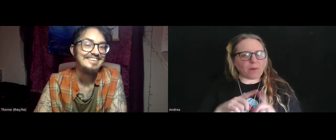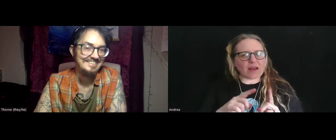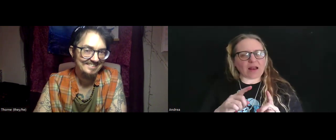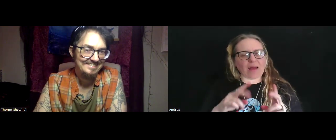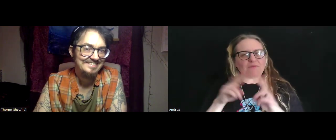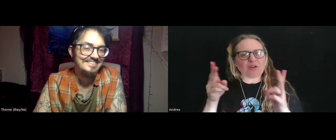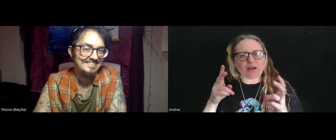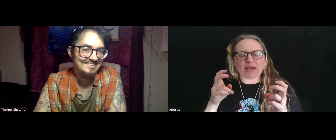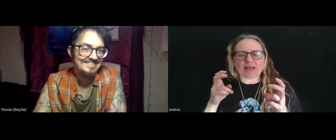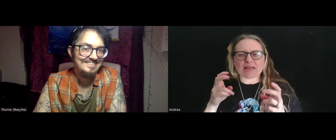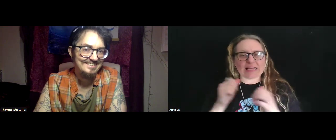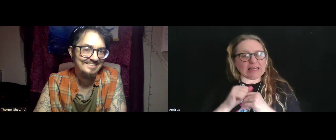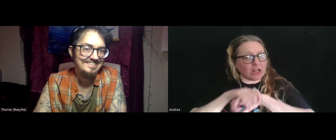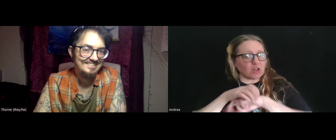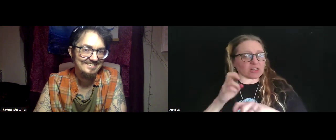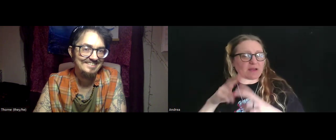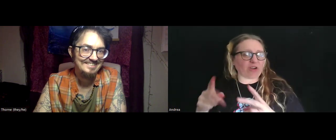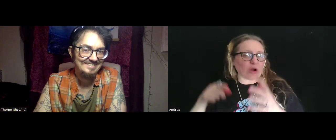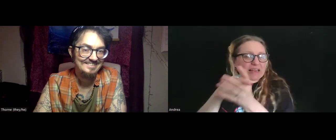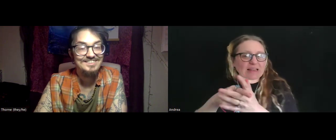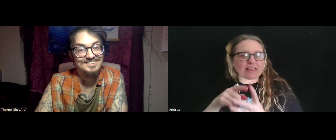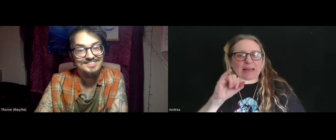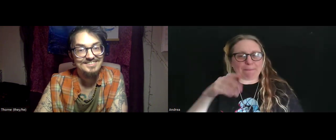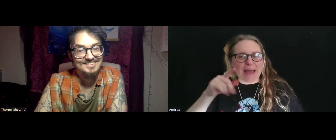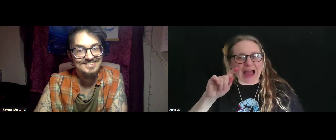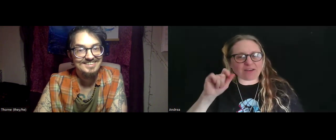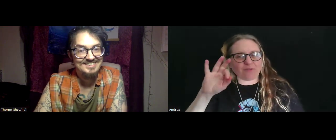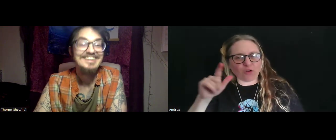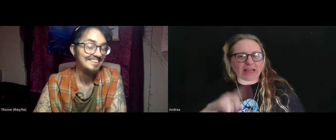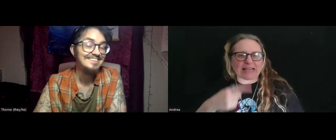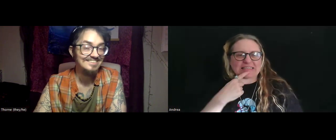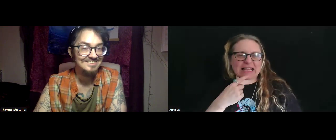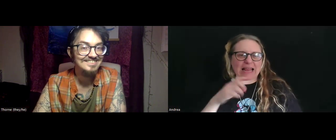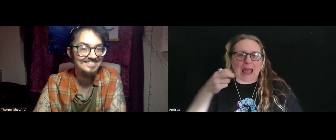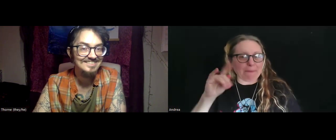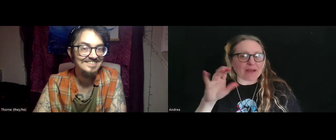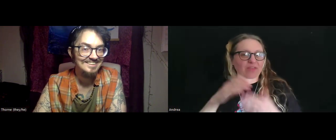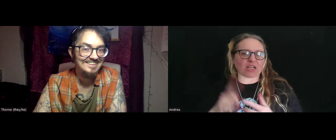but in English, I'm very impactful. Like I say epic things